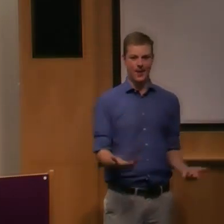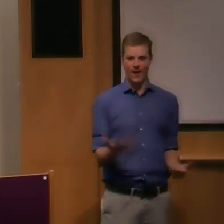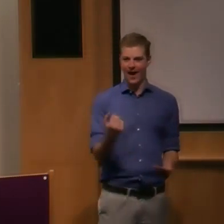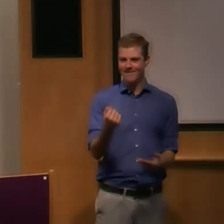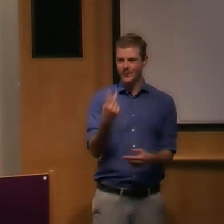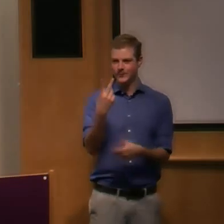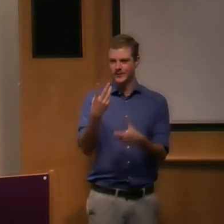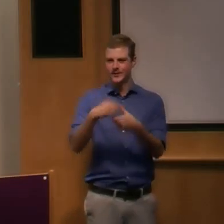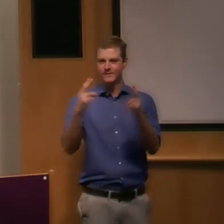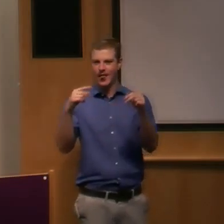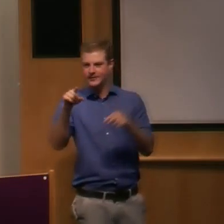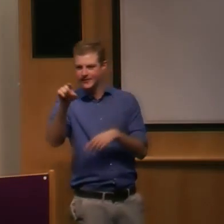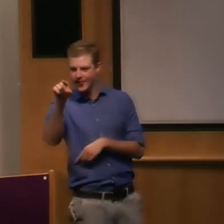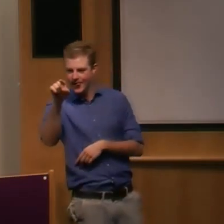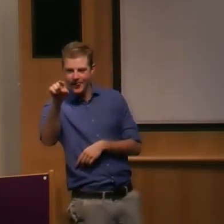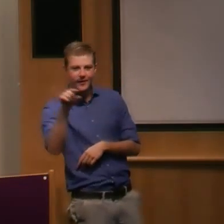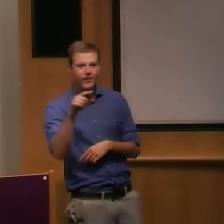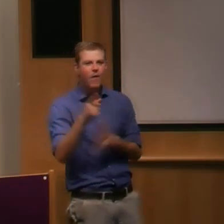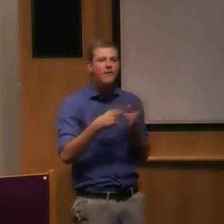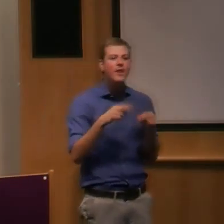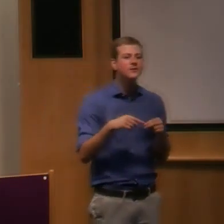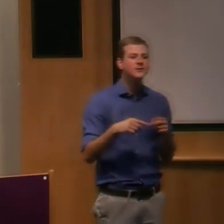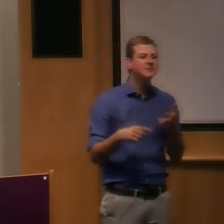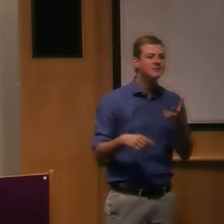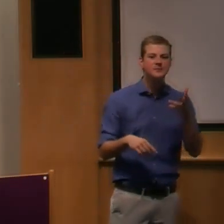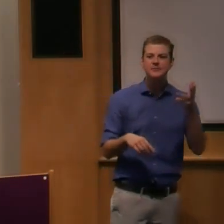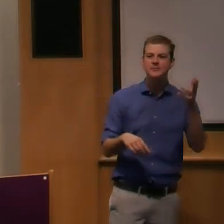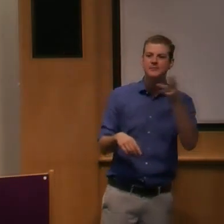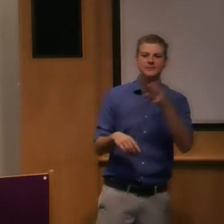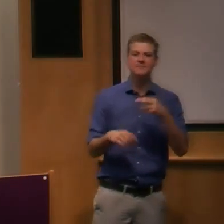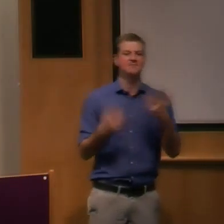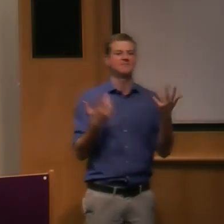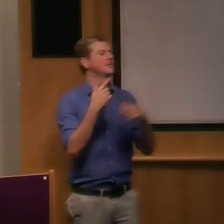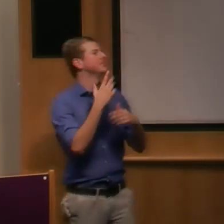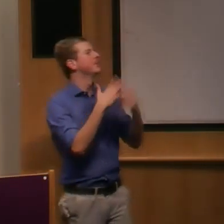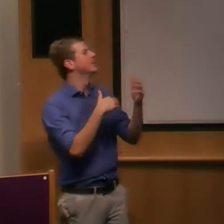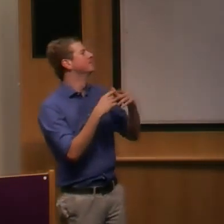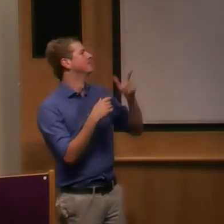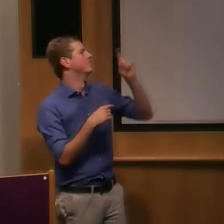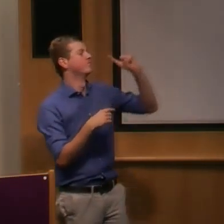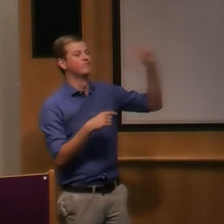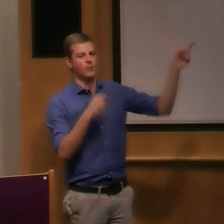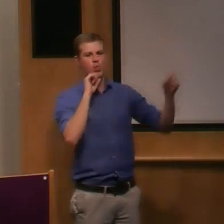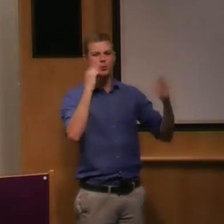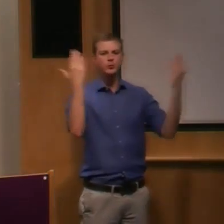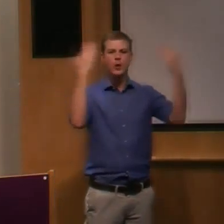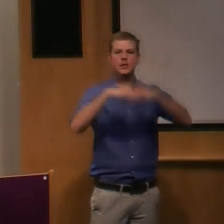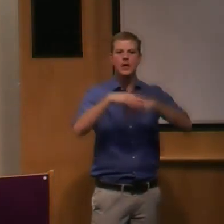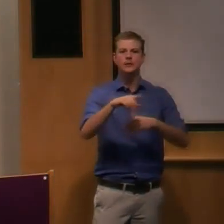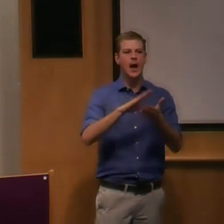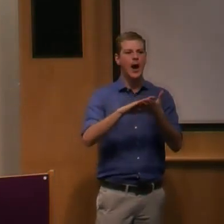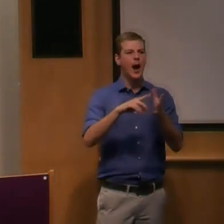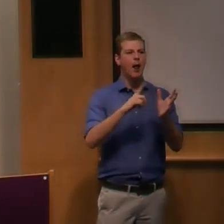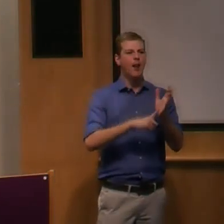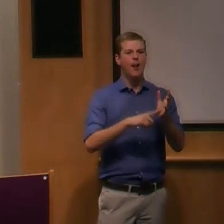VV competition that we had in Wolverhampton. I think there were some people who were in the final that are in the room here. But this was, and the same room